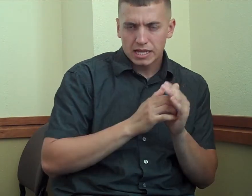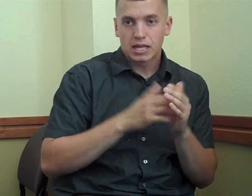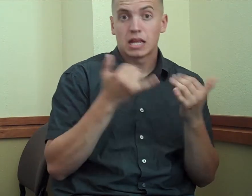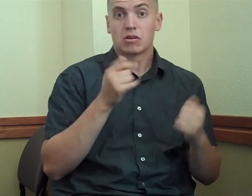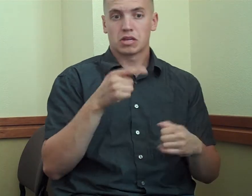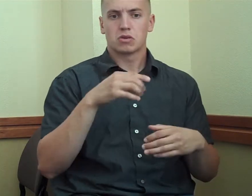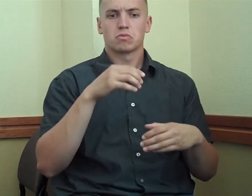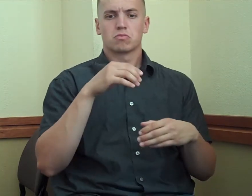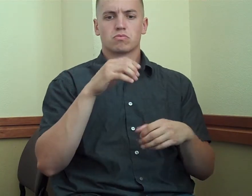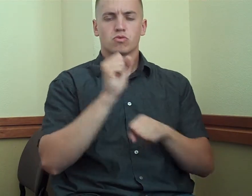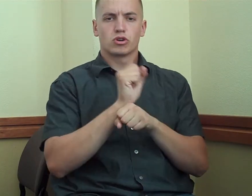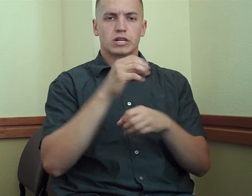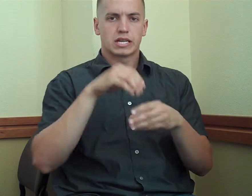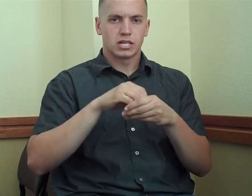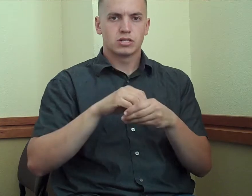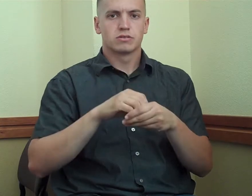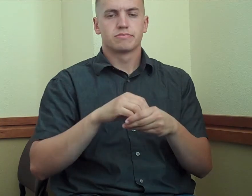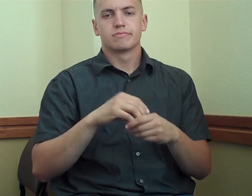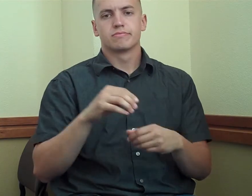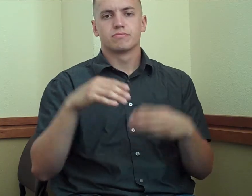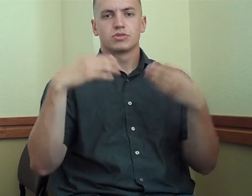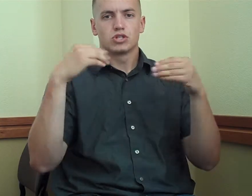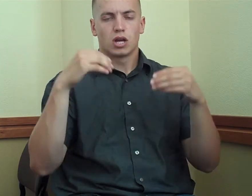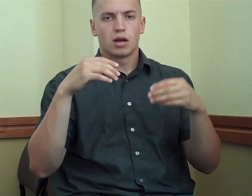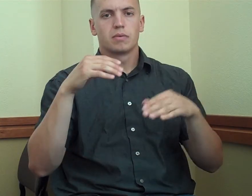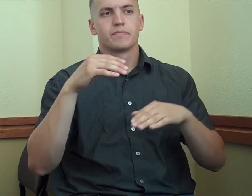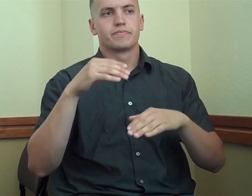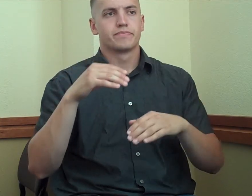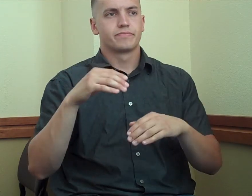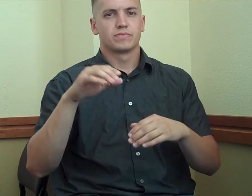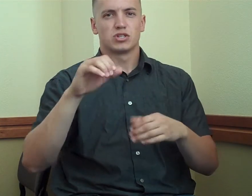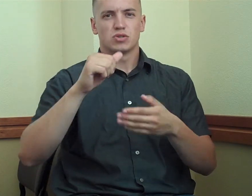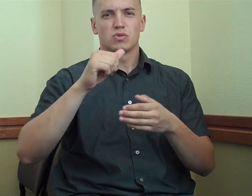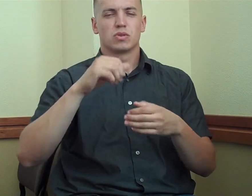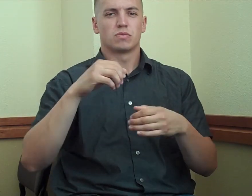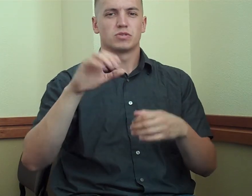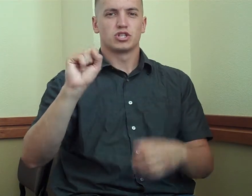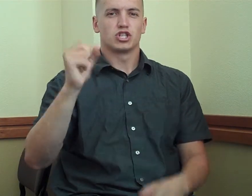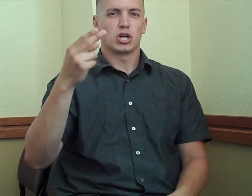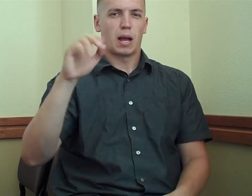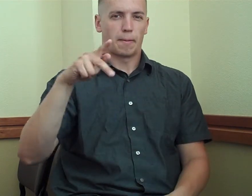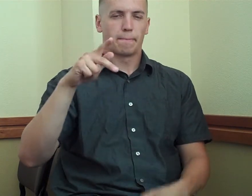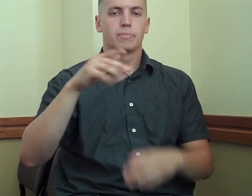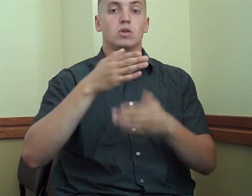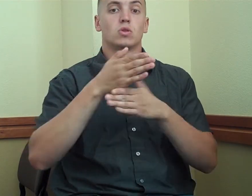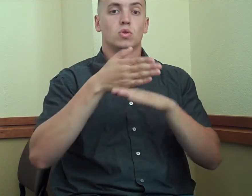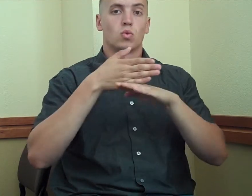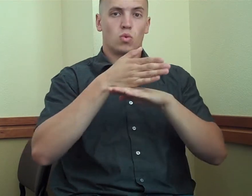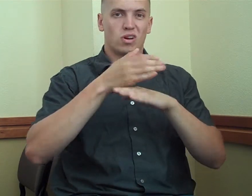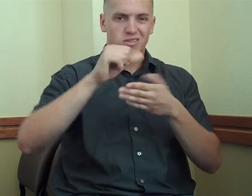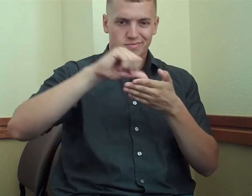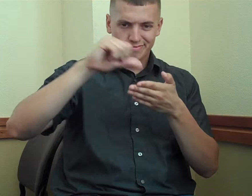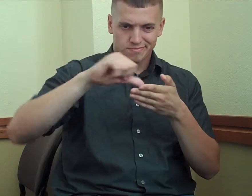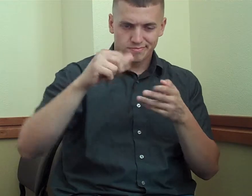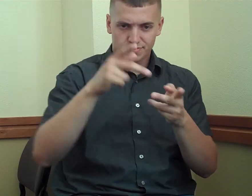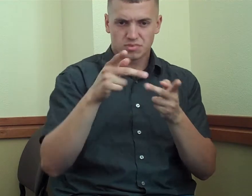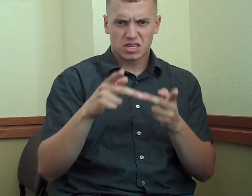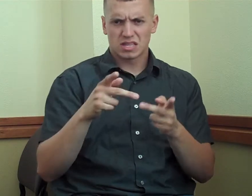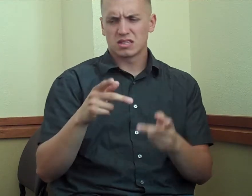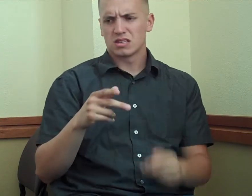shop at the bottom of the house, making figureheads for the prows. Figureheads. That's a good question. I'm going to